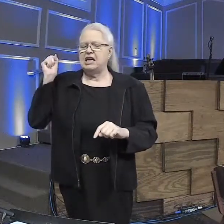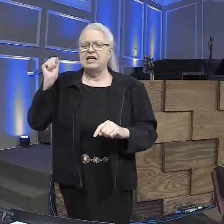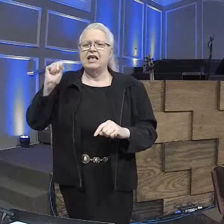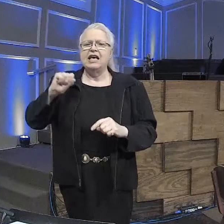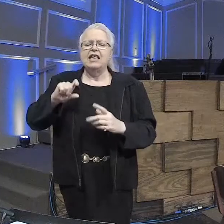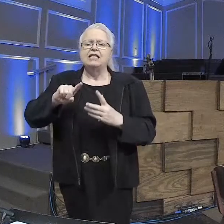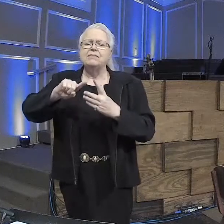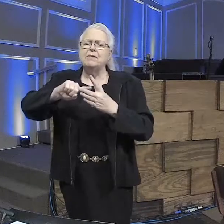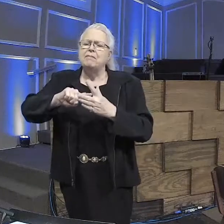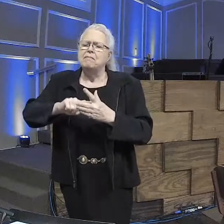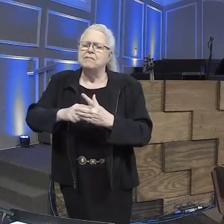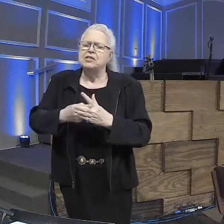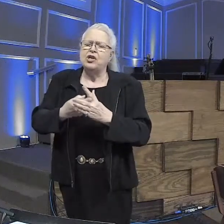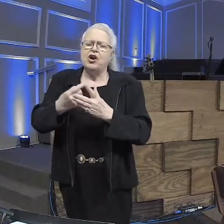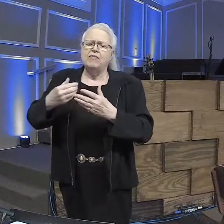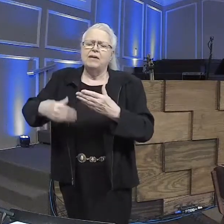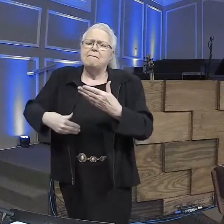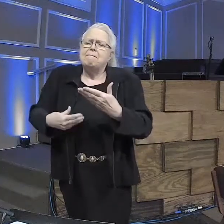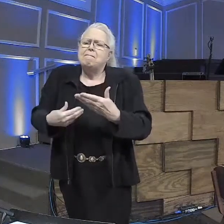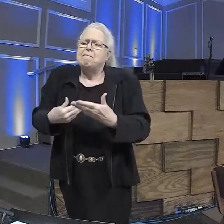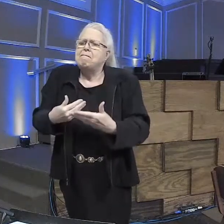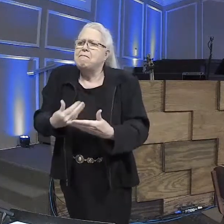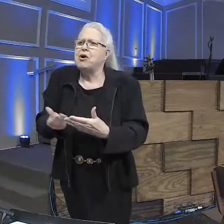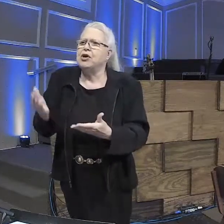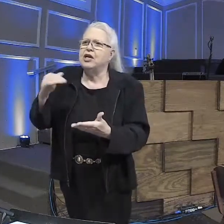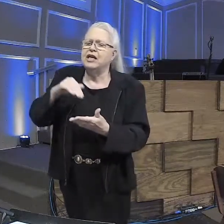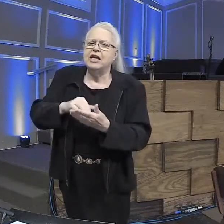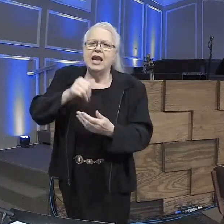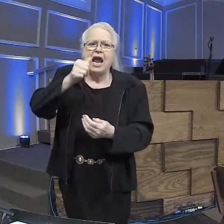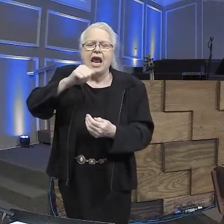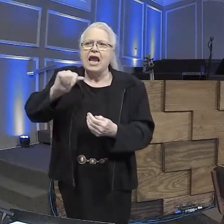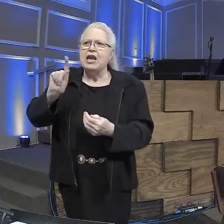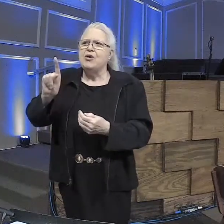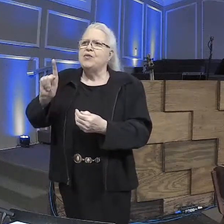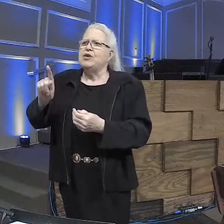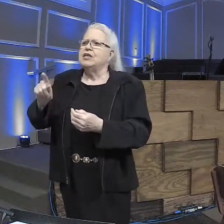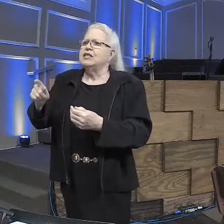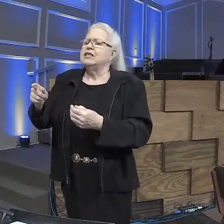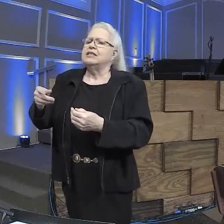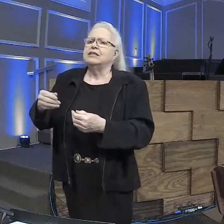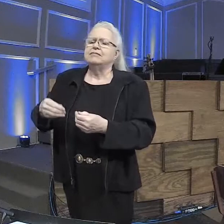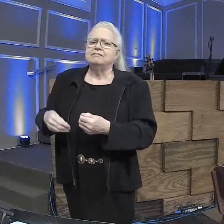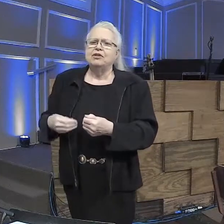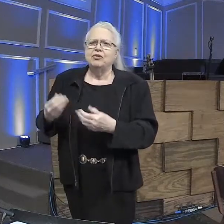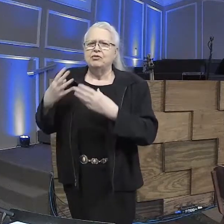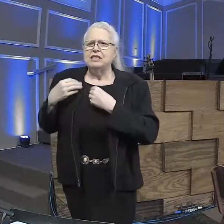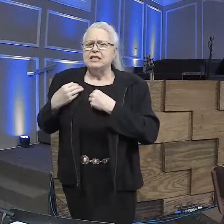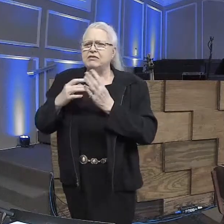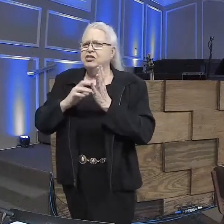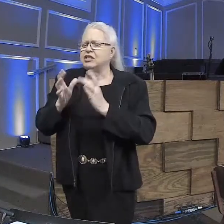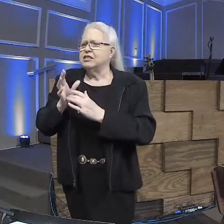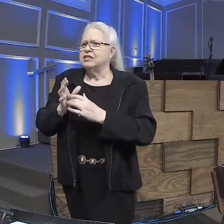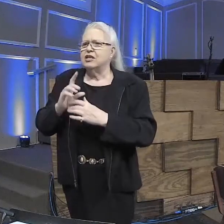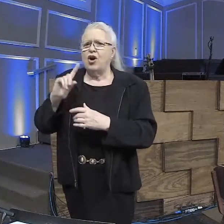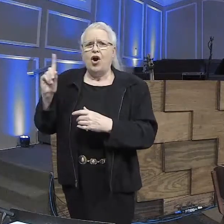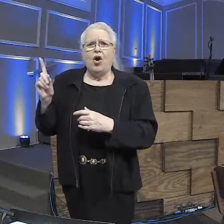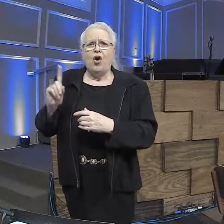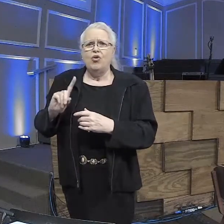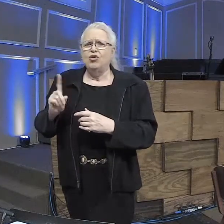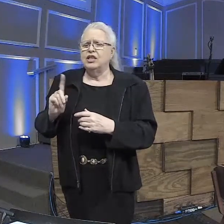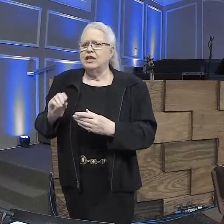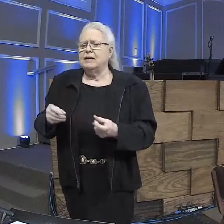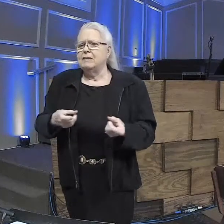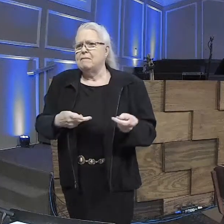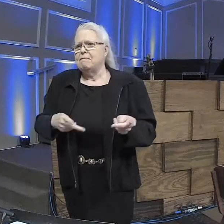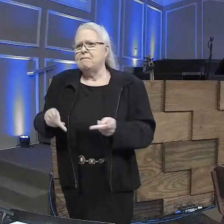reborn again for anyone who will be saved. We receive Jesus Christ into our life. It's the only template we have. It's the